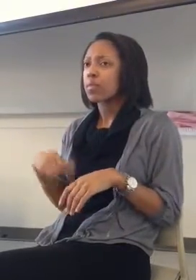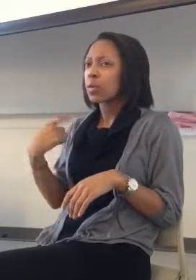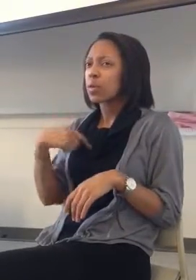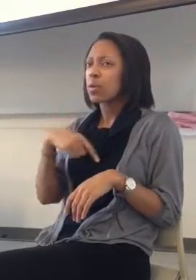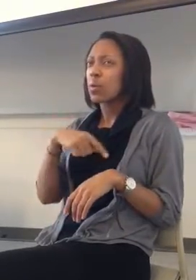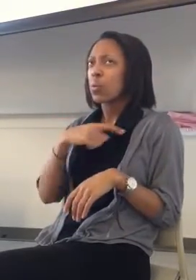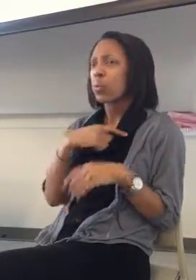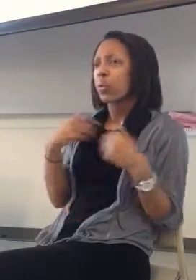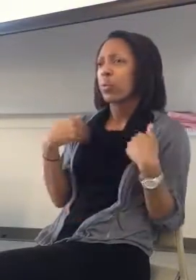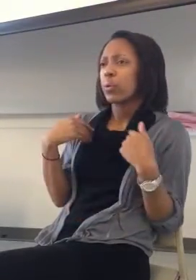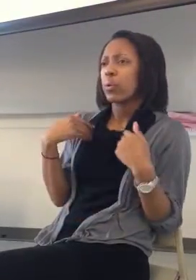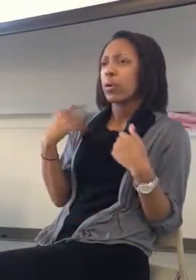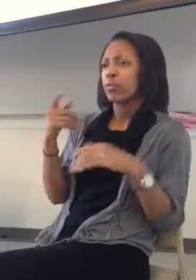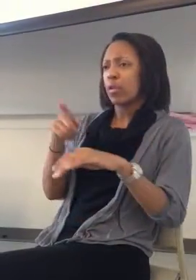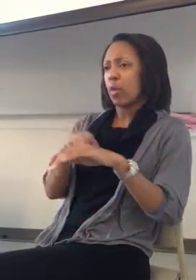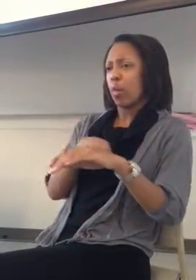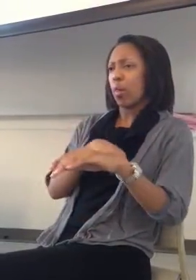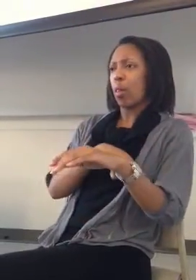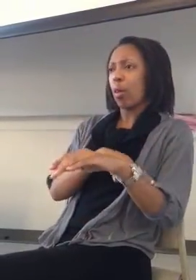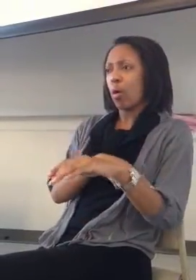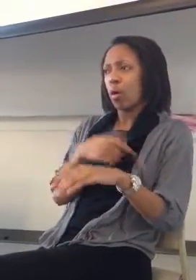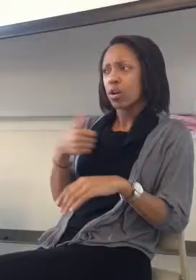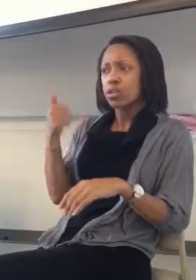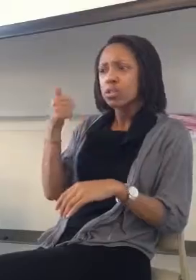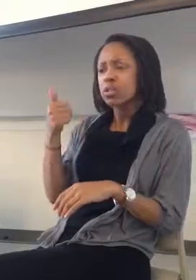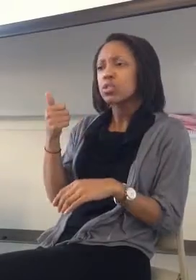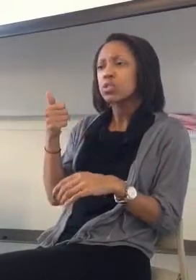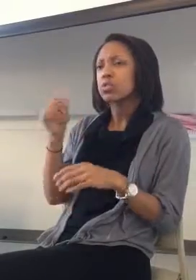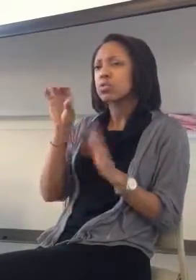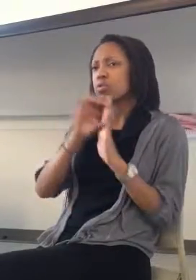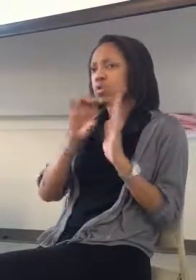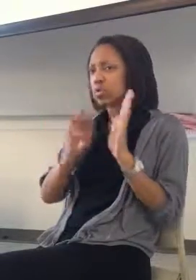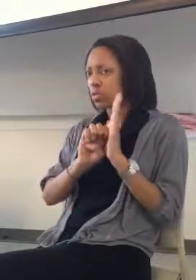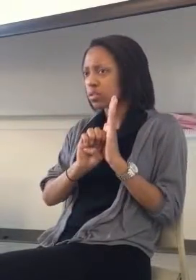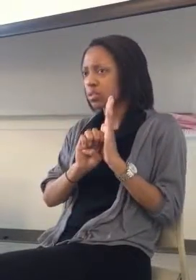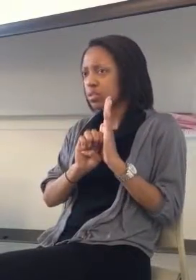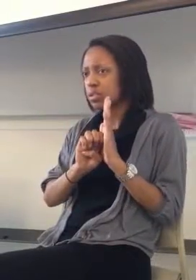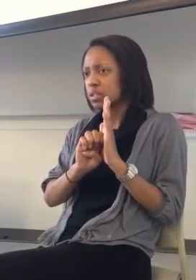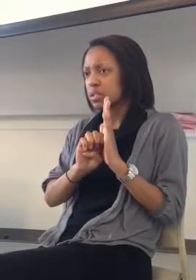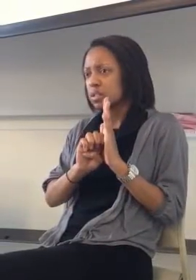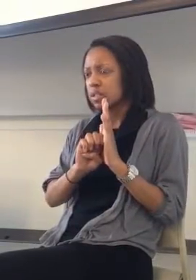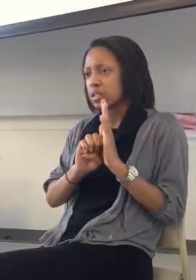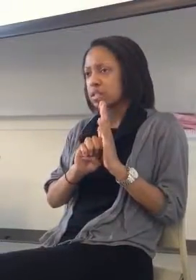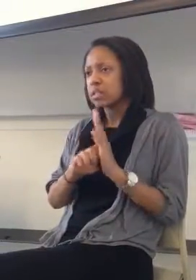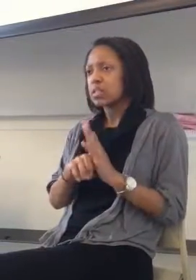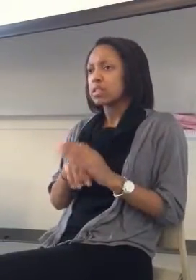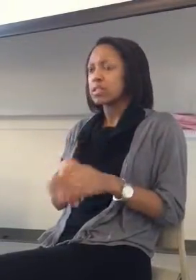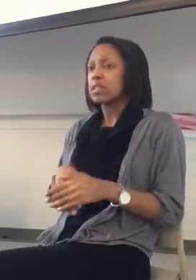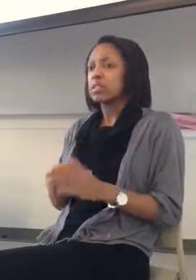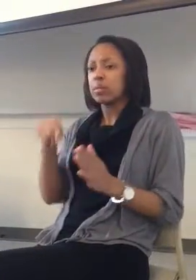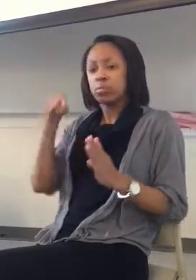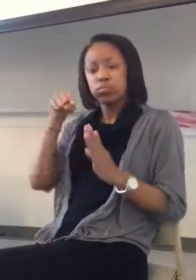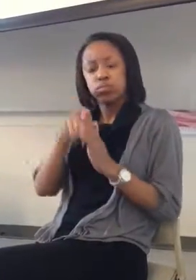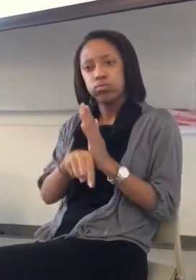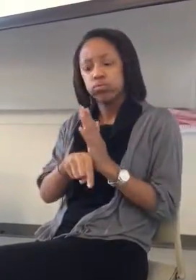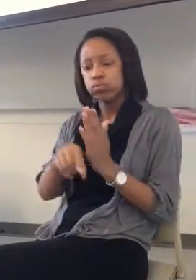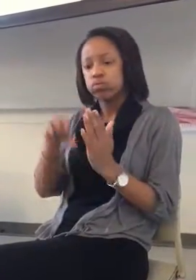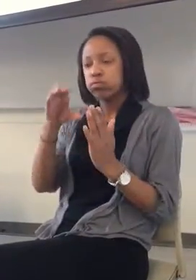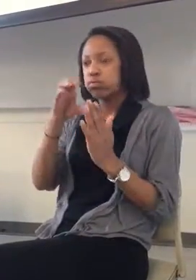Ethics, and it is extensive. Hopefully you guys have already taken a look at it. It's on the internet. You